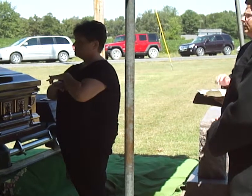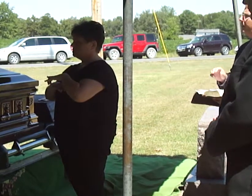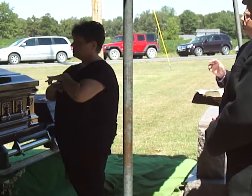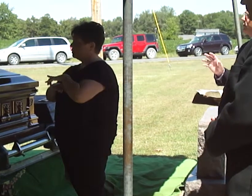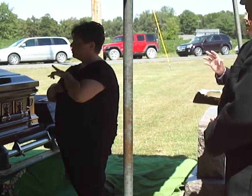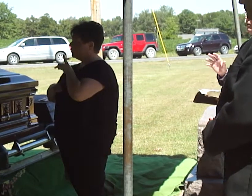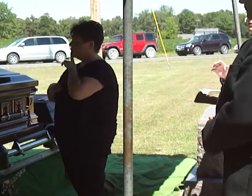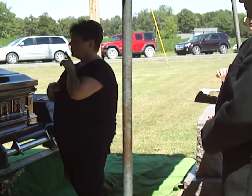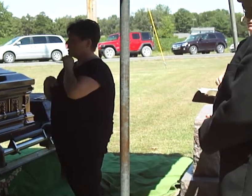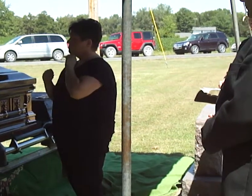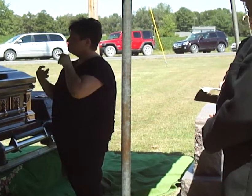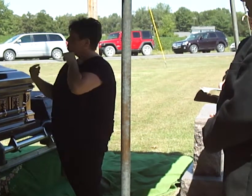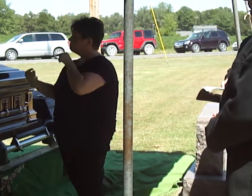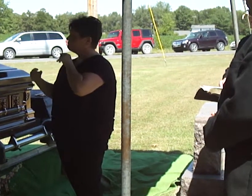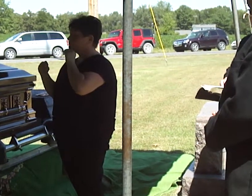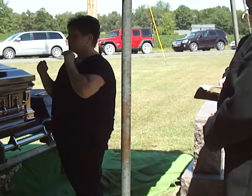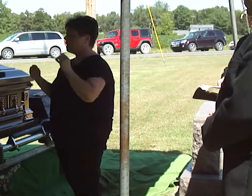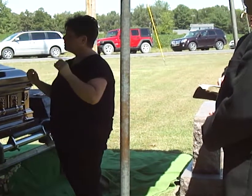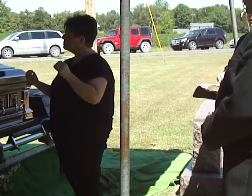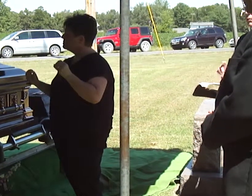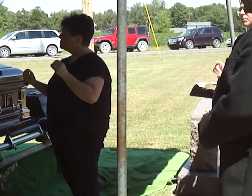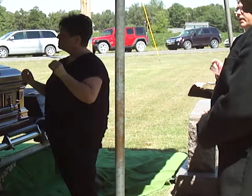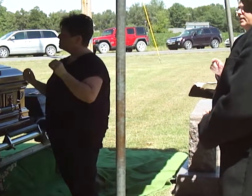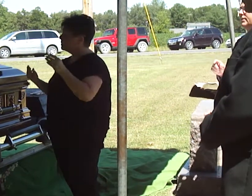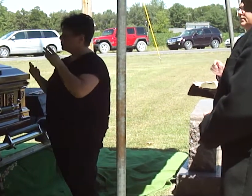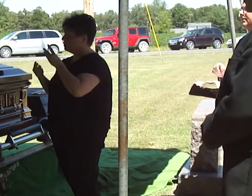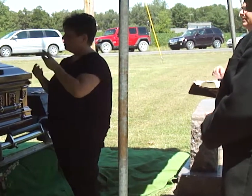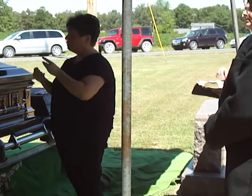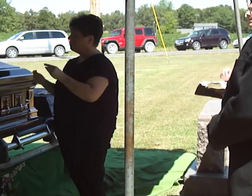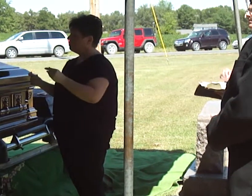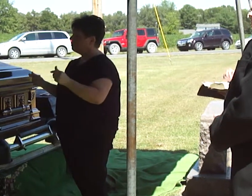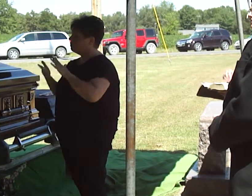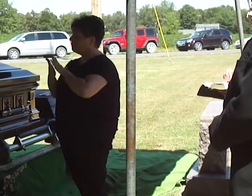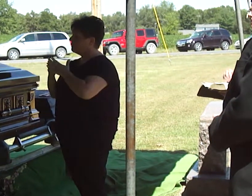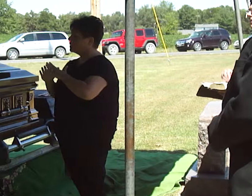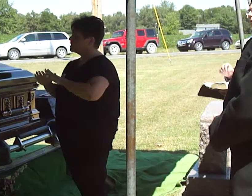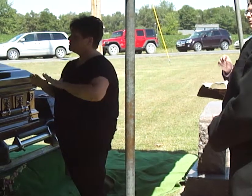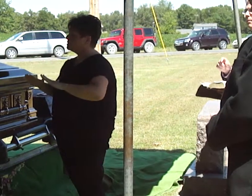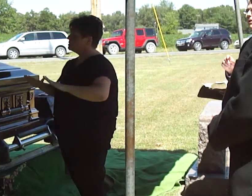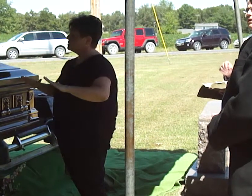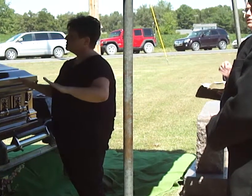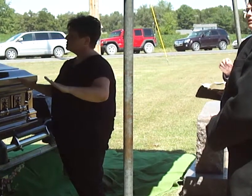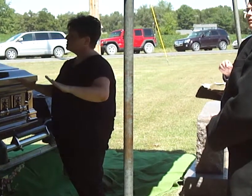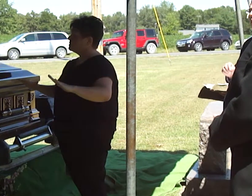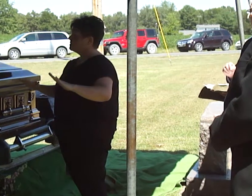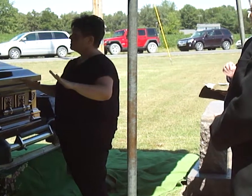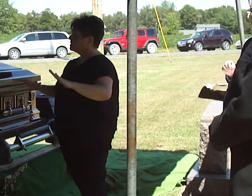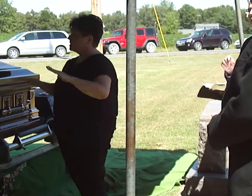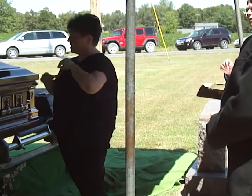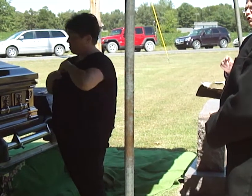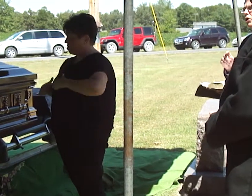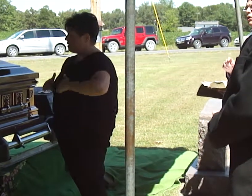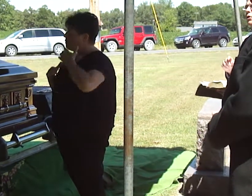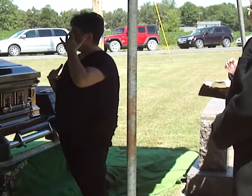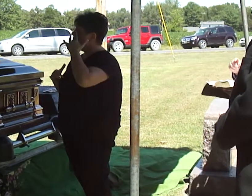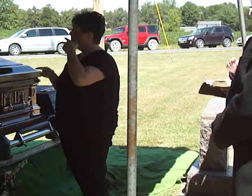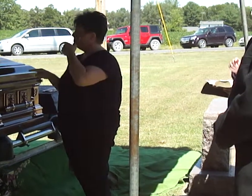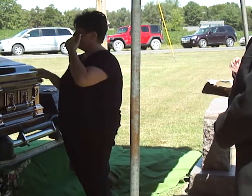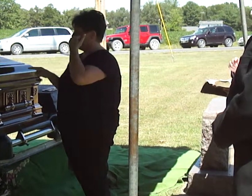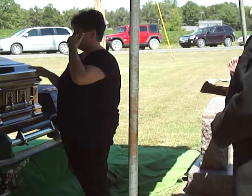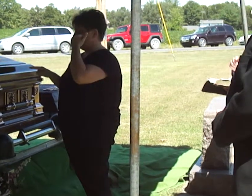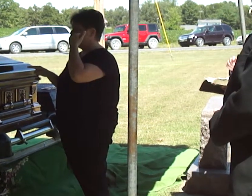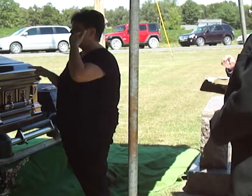there was really no struggle, but there was peace. There was a peace in her life because she